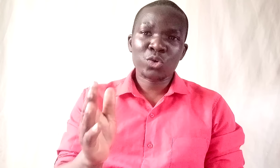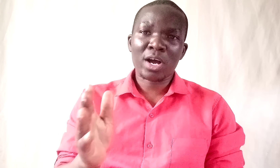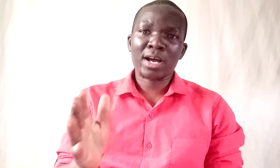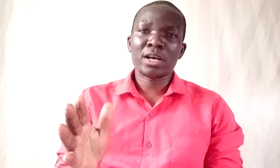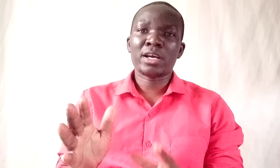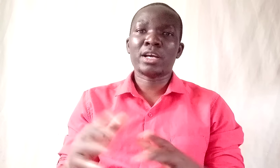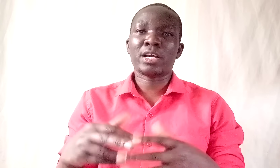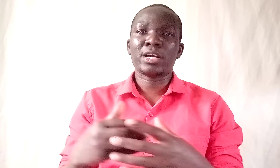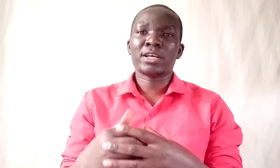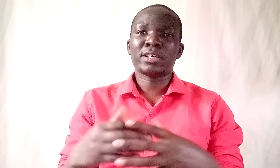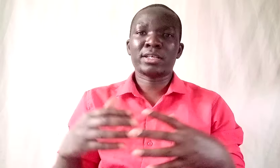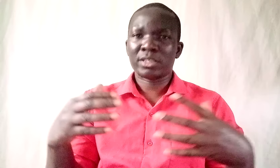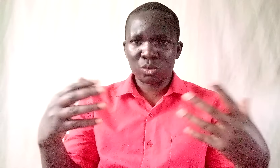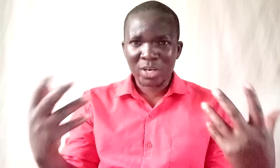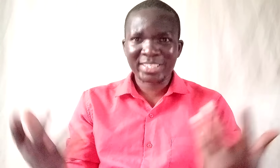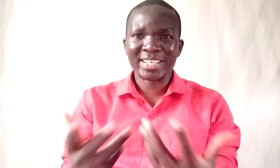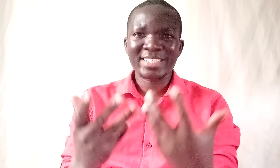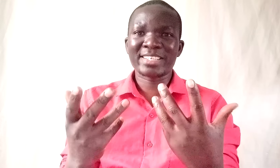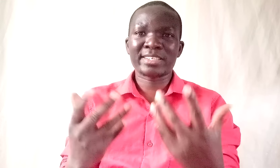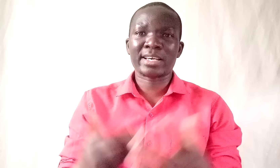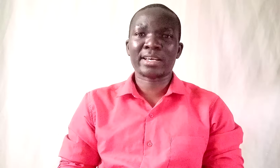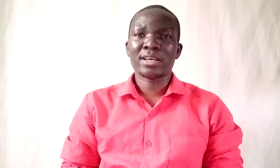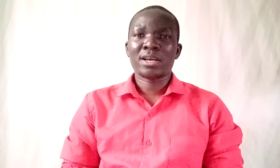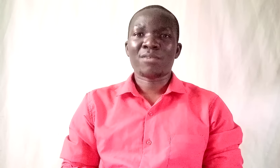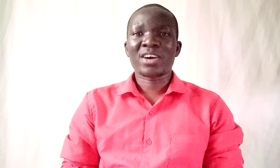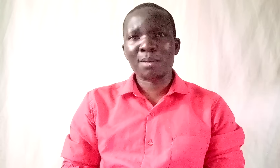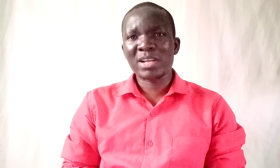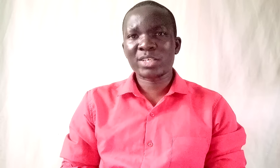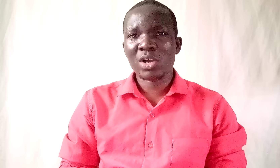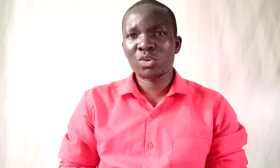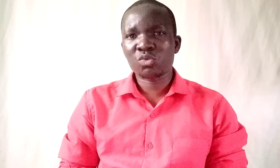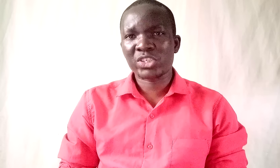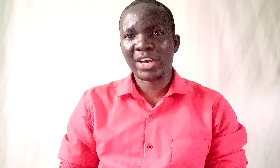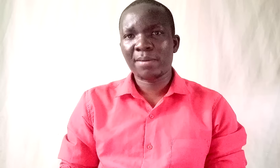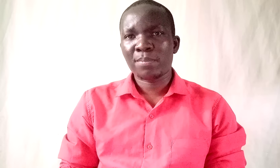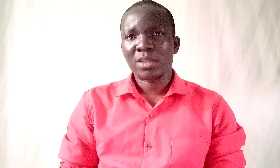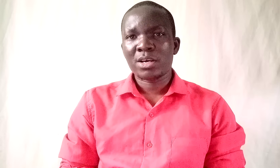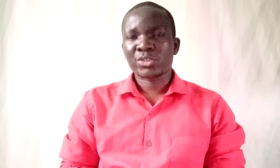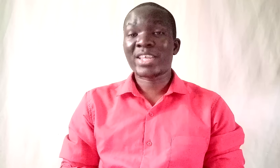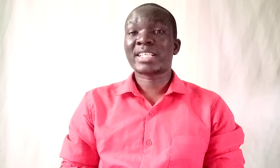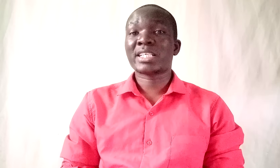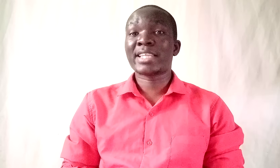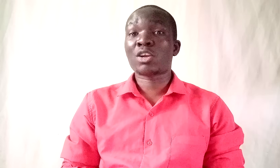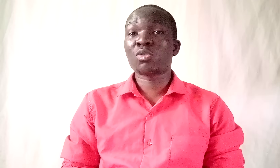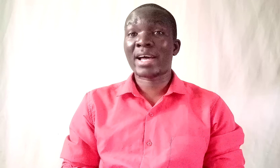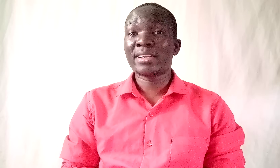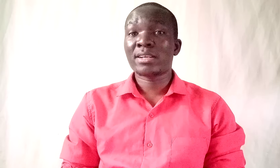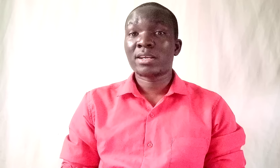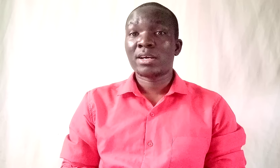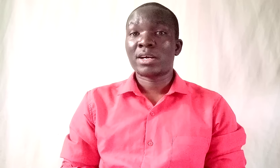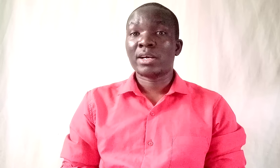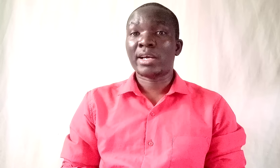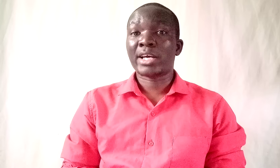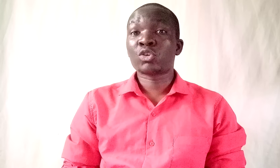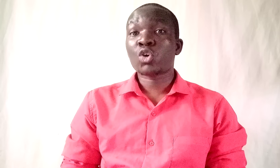sure you exercise these vocabularies we are going to share, so that in the long run, not